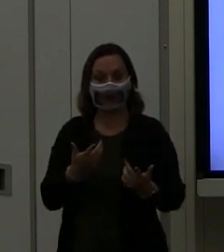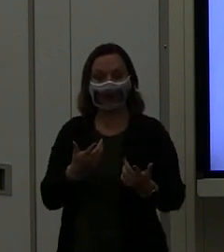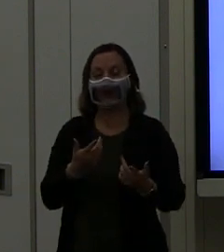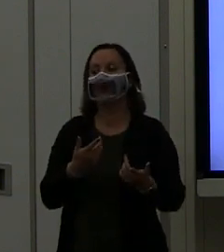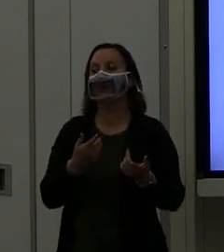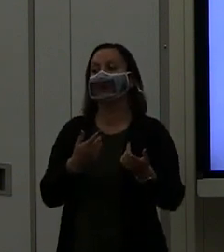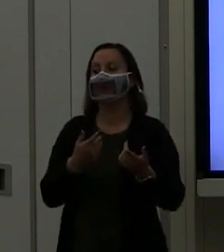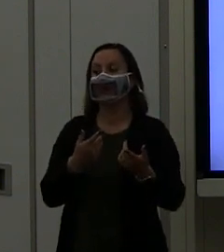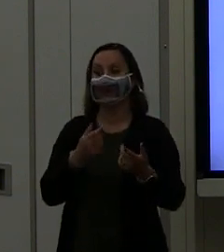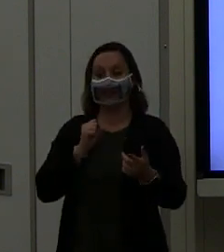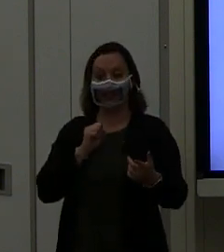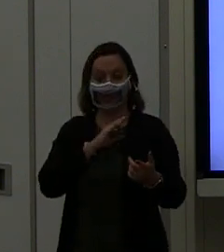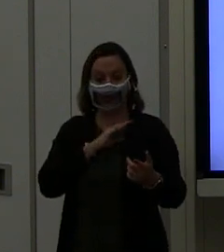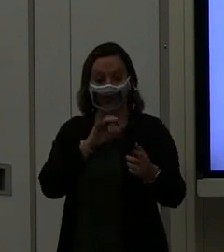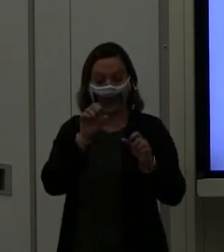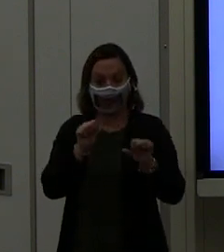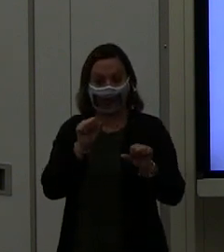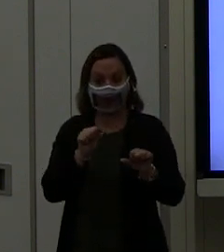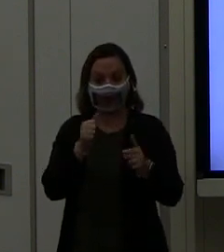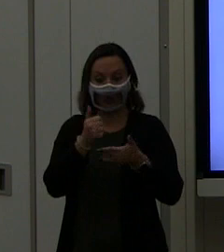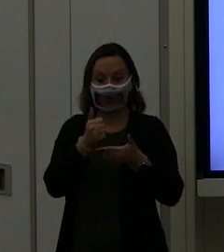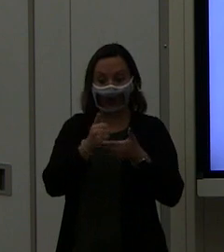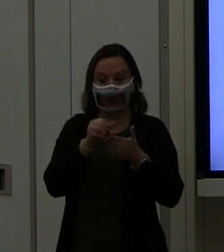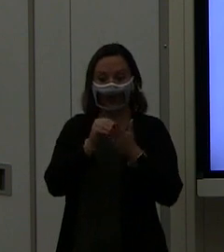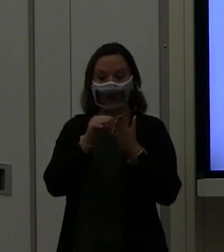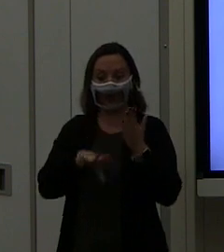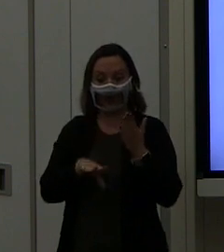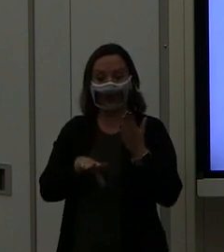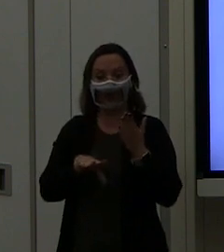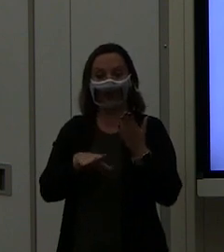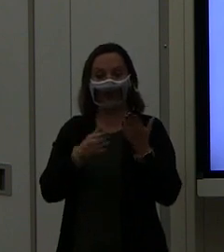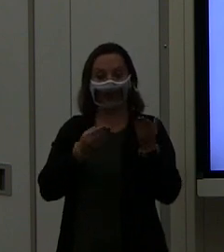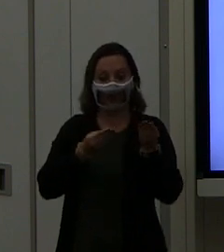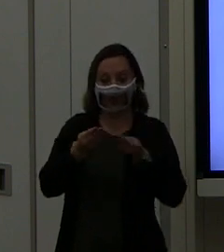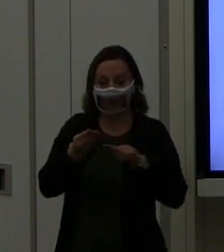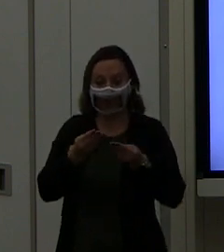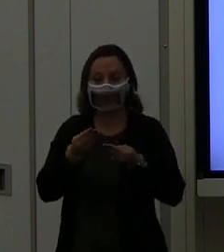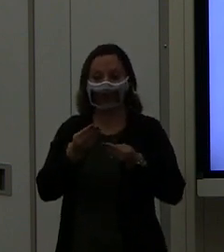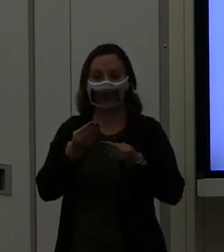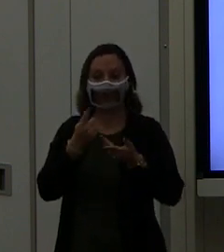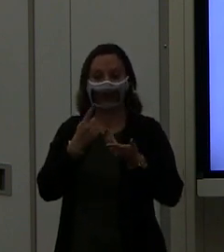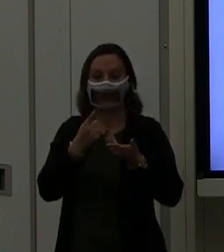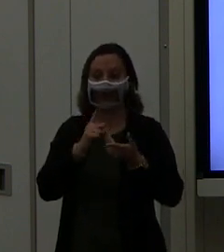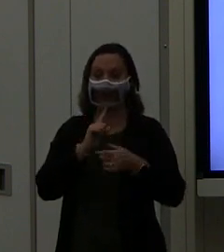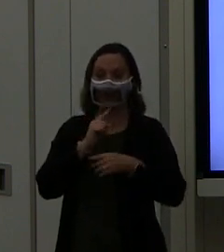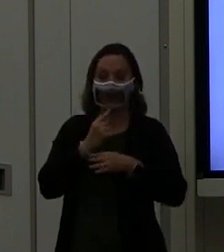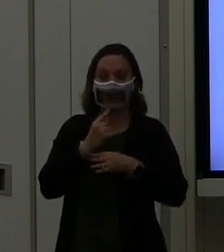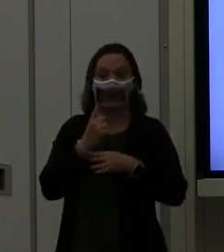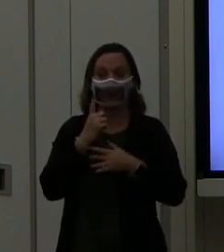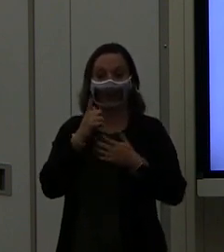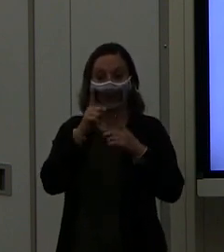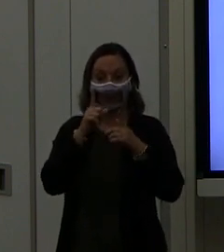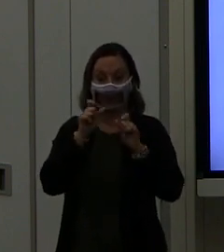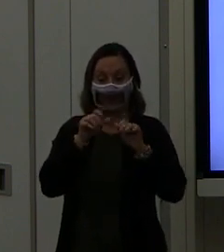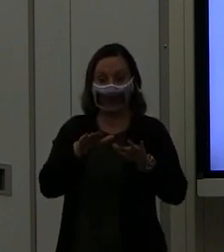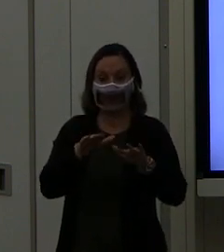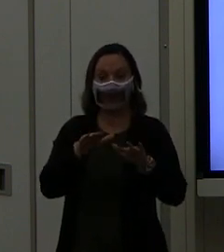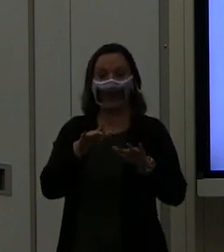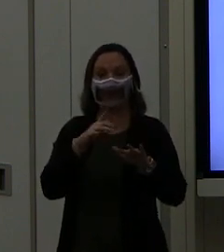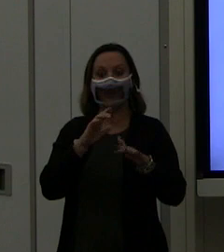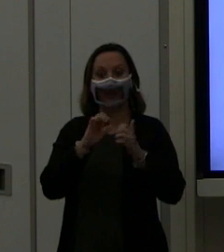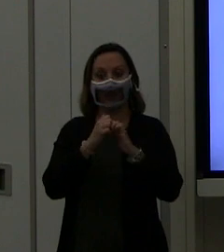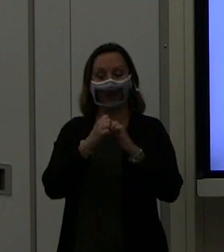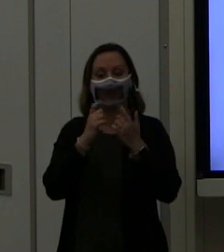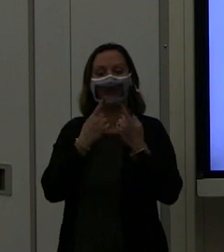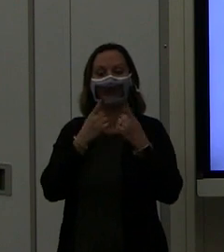Staff were able to help students navigate this significant change in exam and help them prepare successfully for this new format.